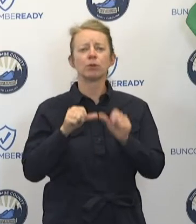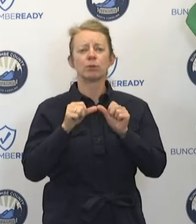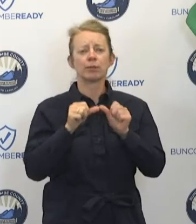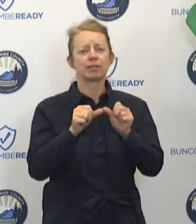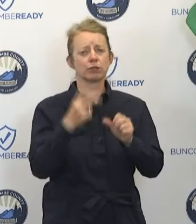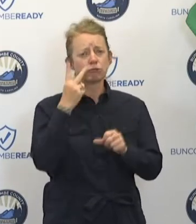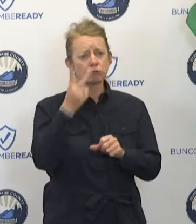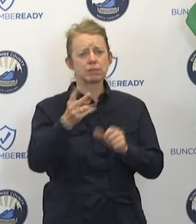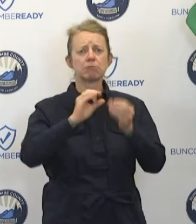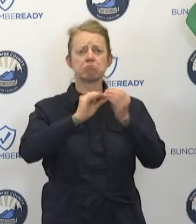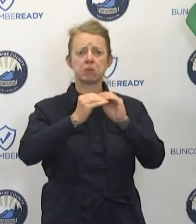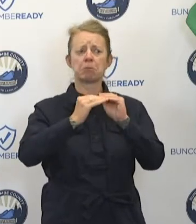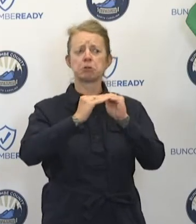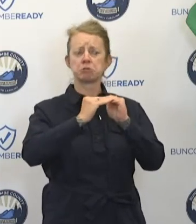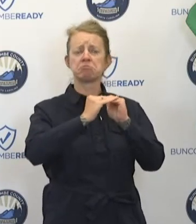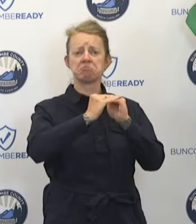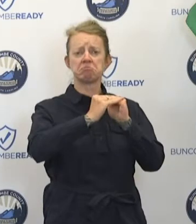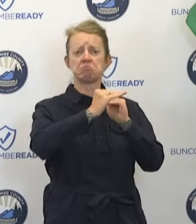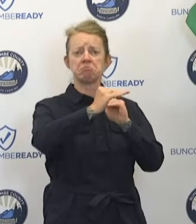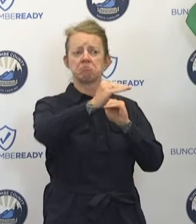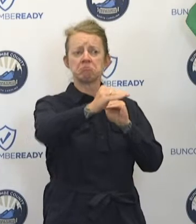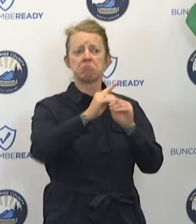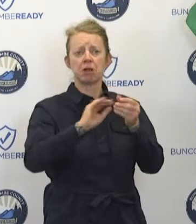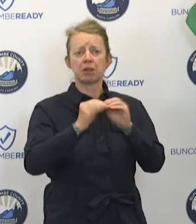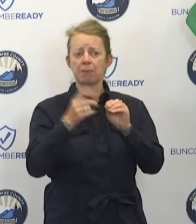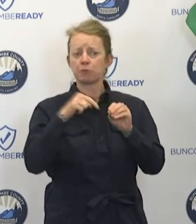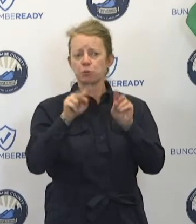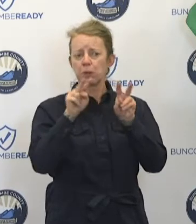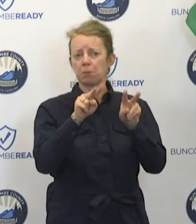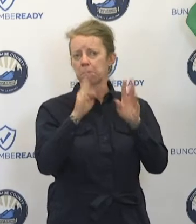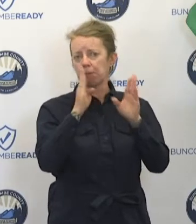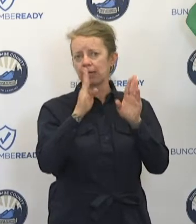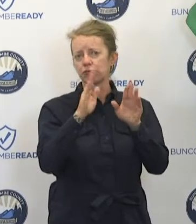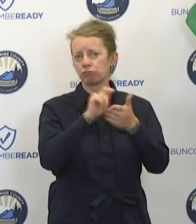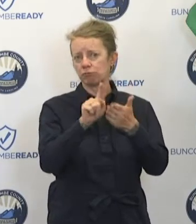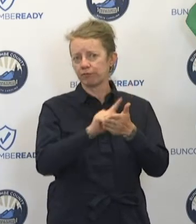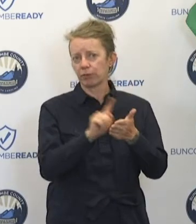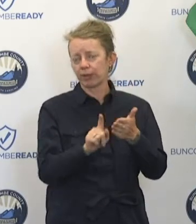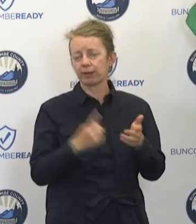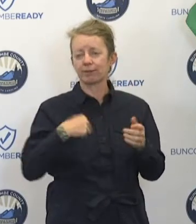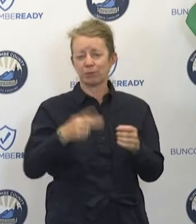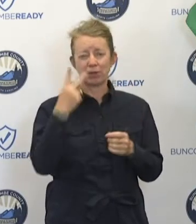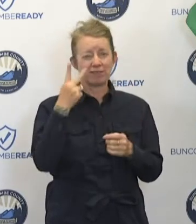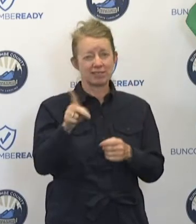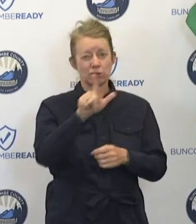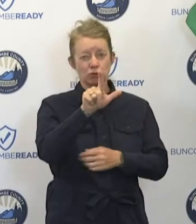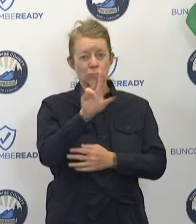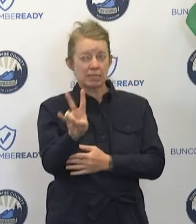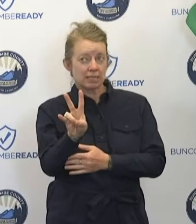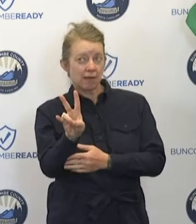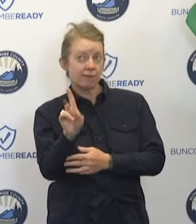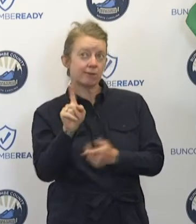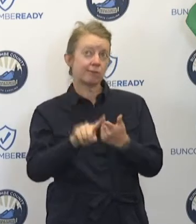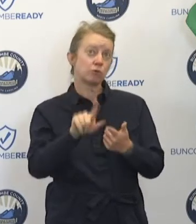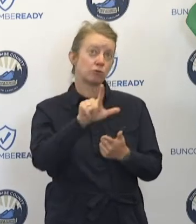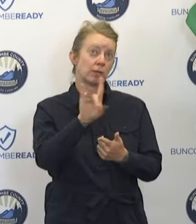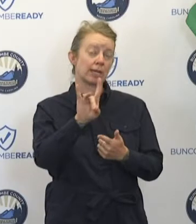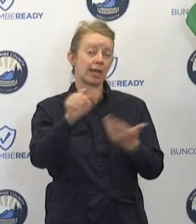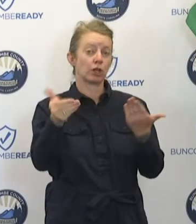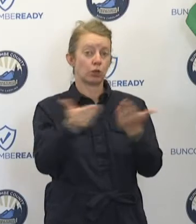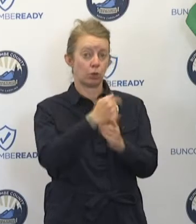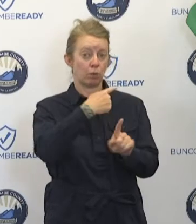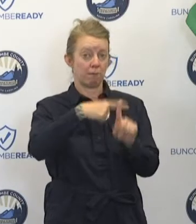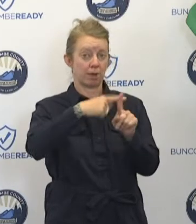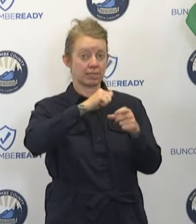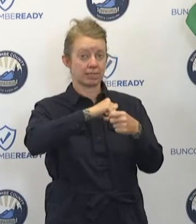relative stability in the data that we follow each week. We have seen 27 to 28 new cases per